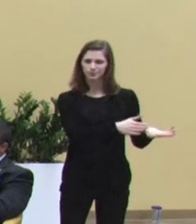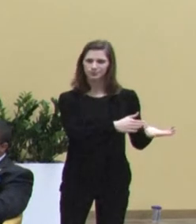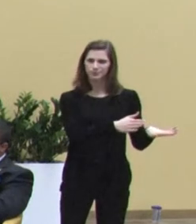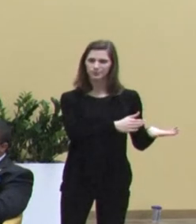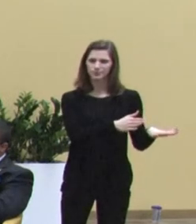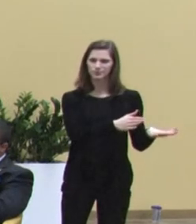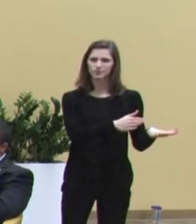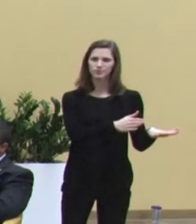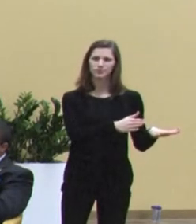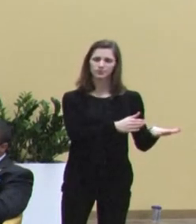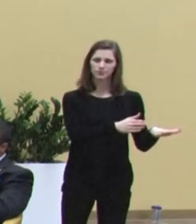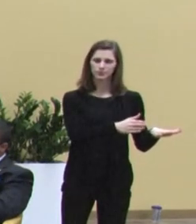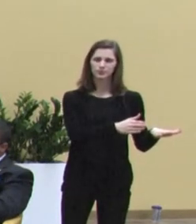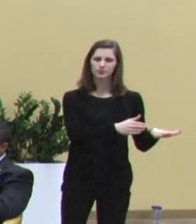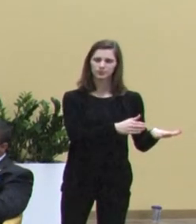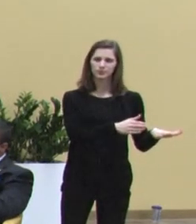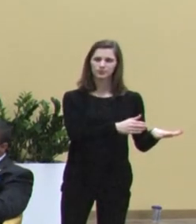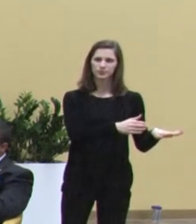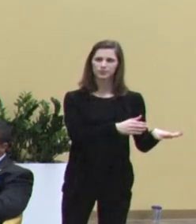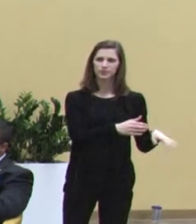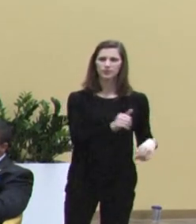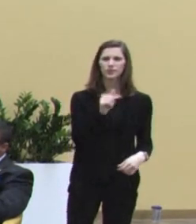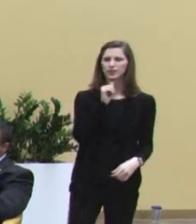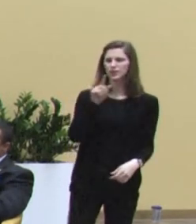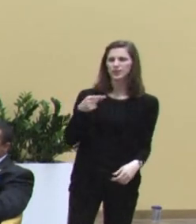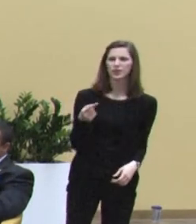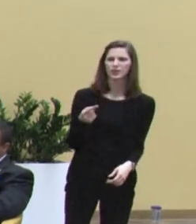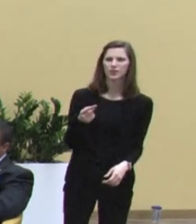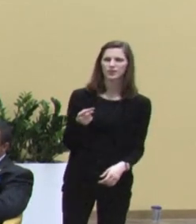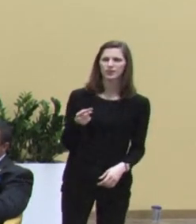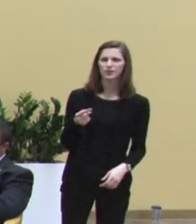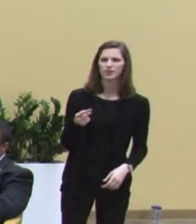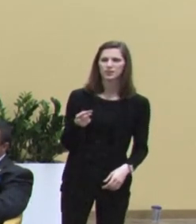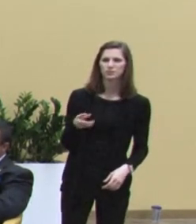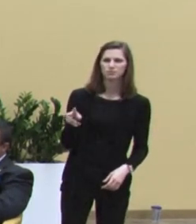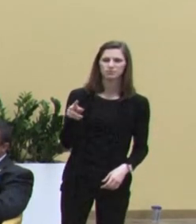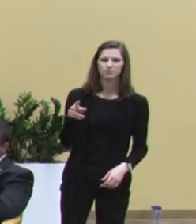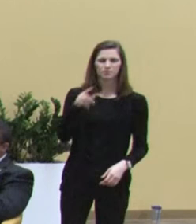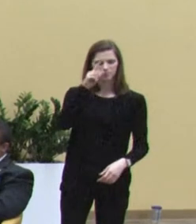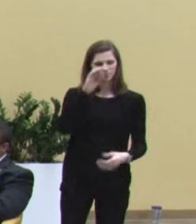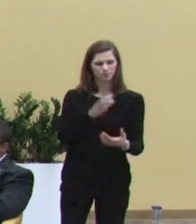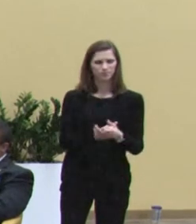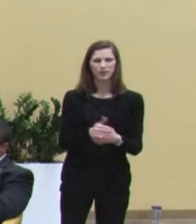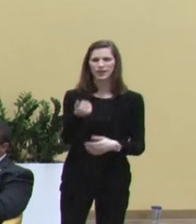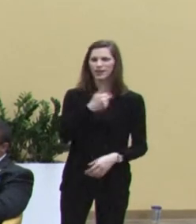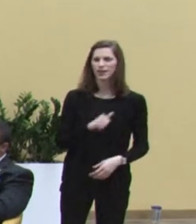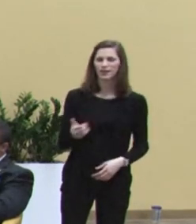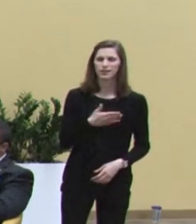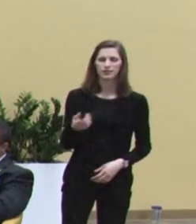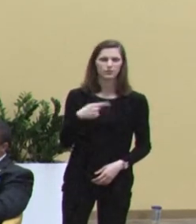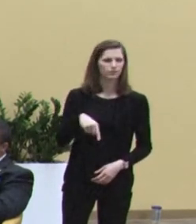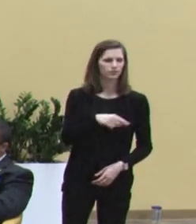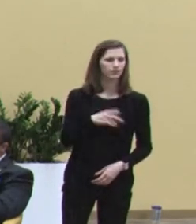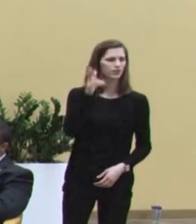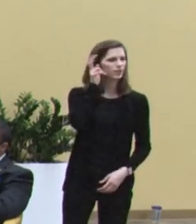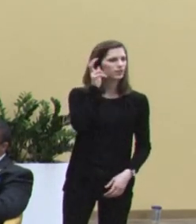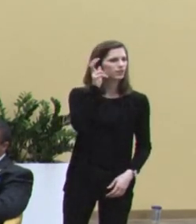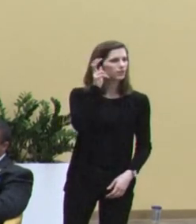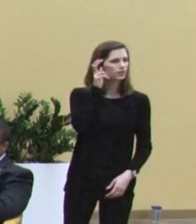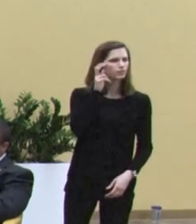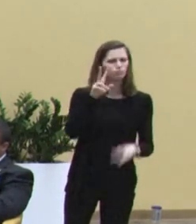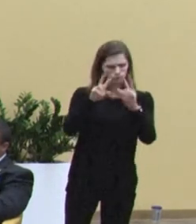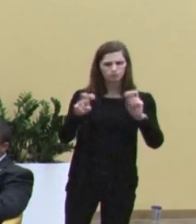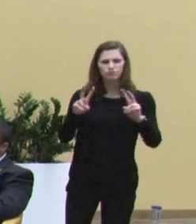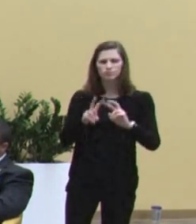else's painting of a picture for you, I think each of you sitting here today will know that